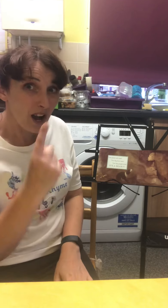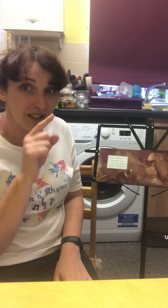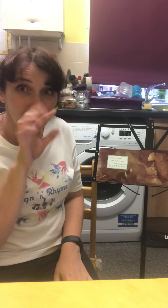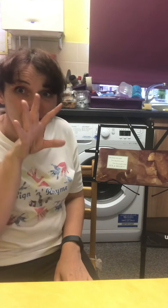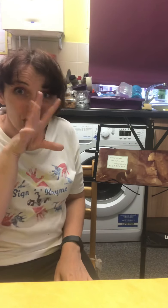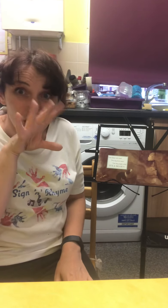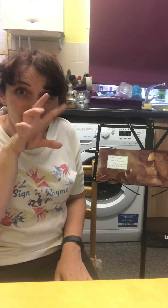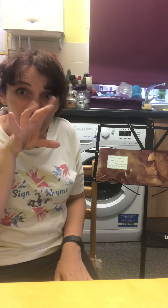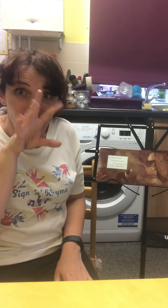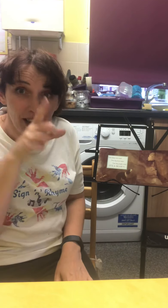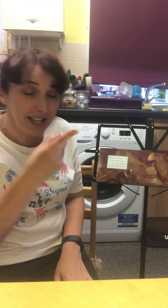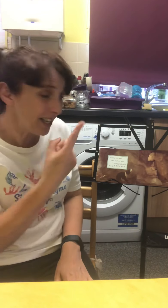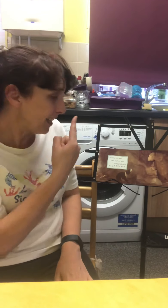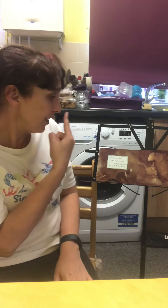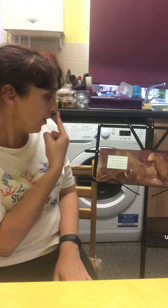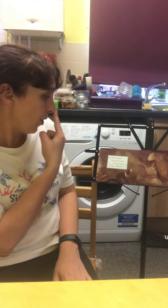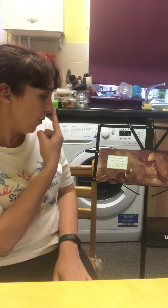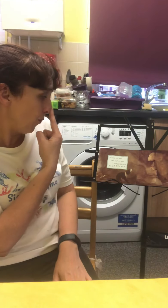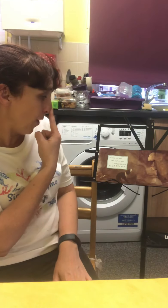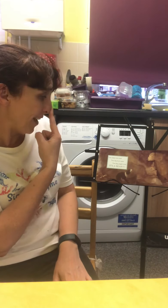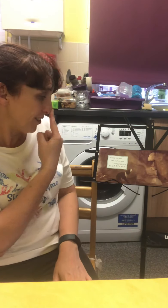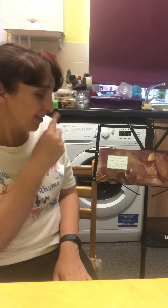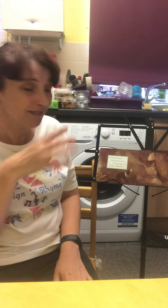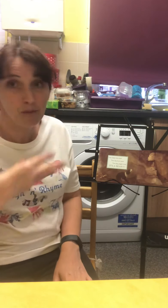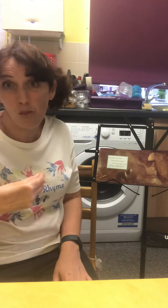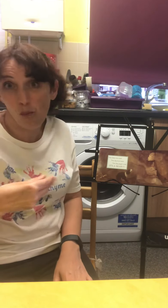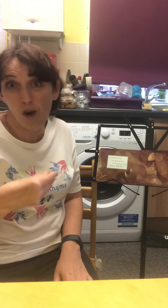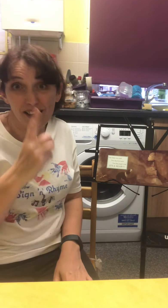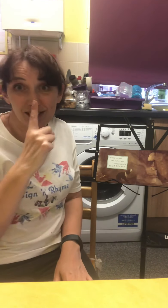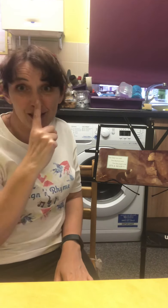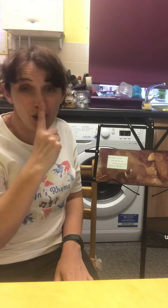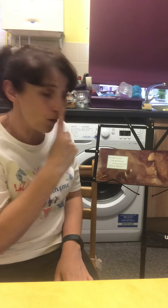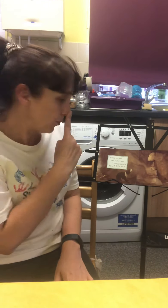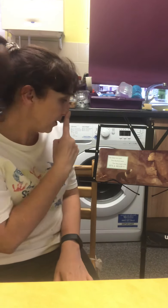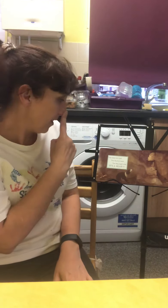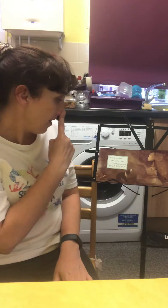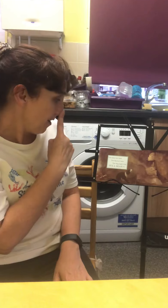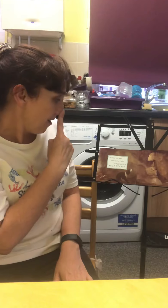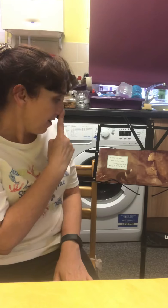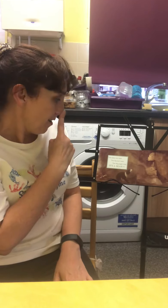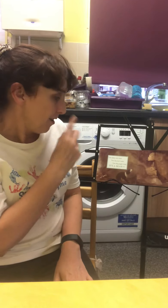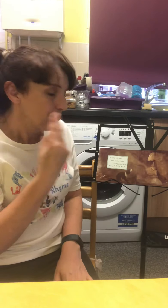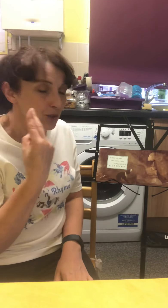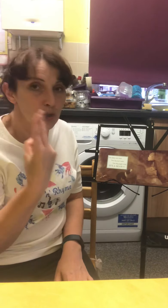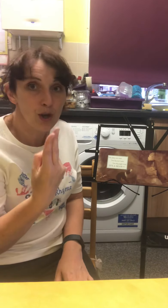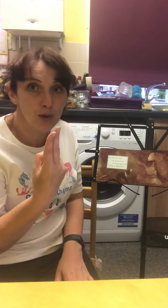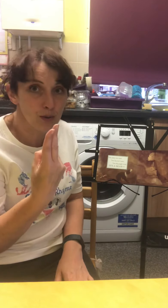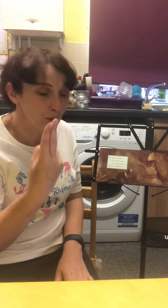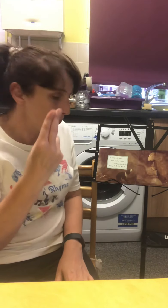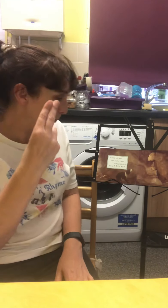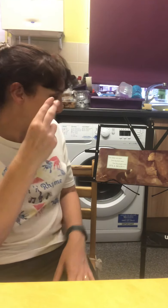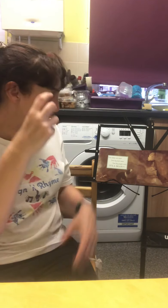One shiny nose, wet nose. Two